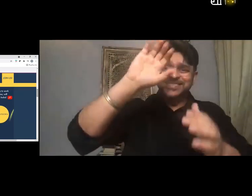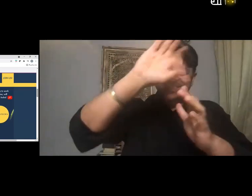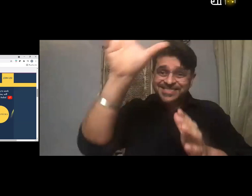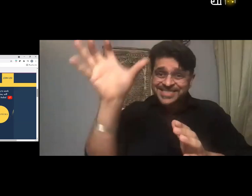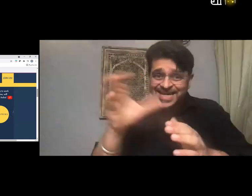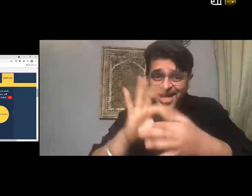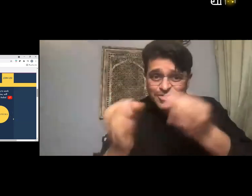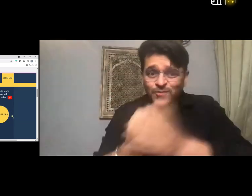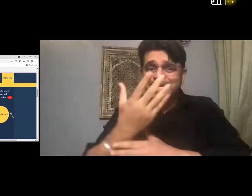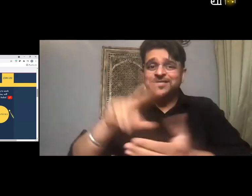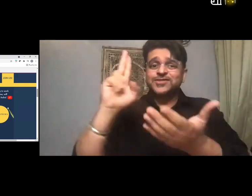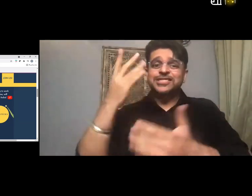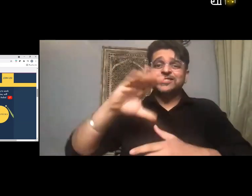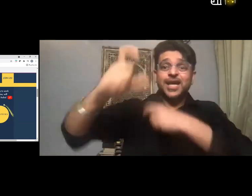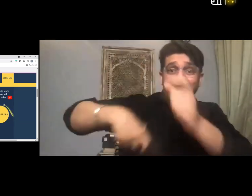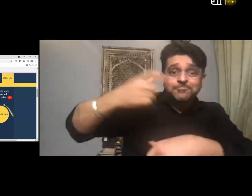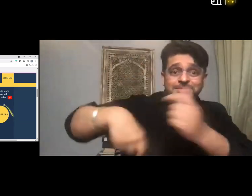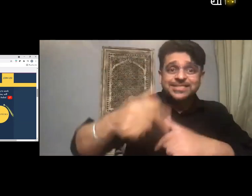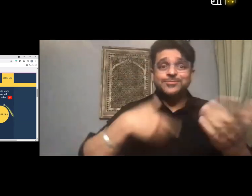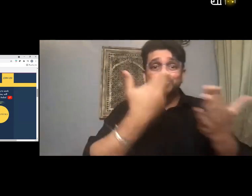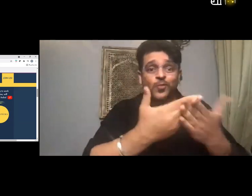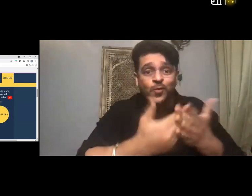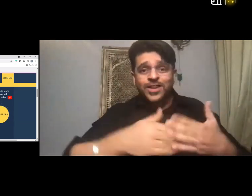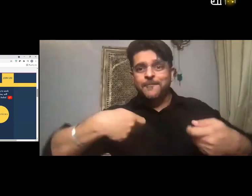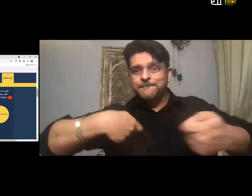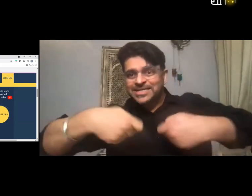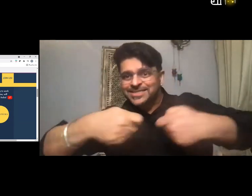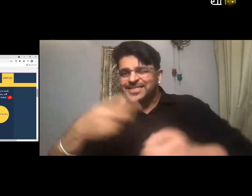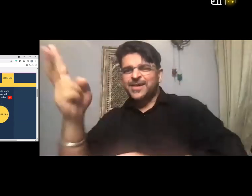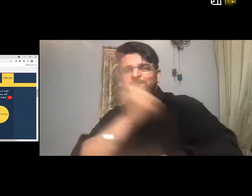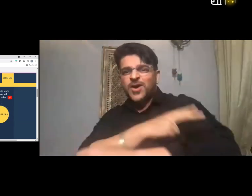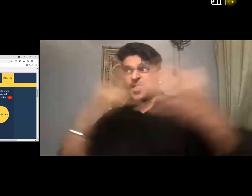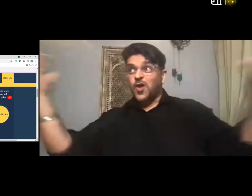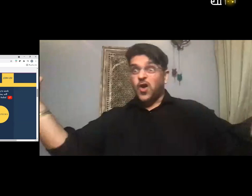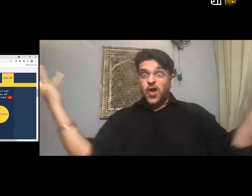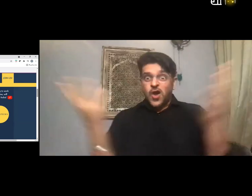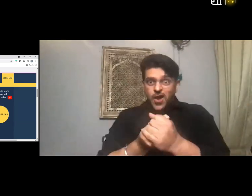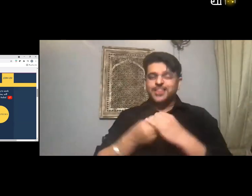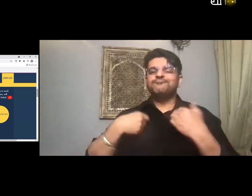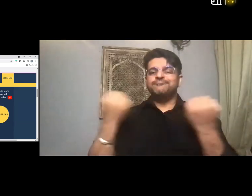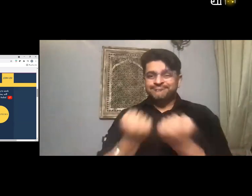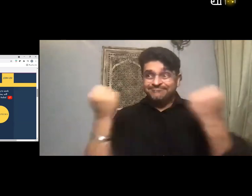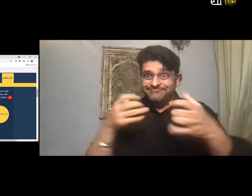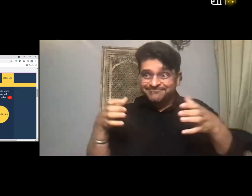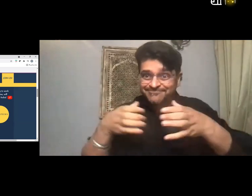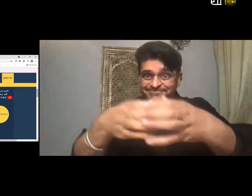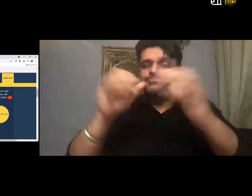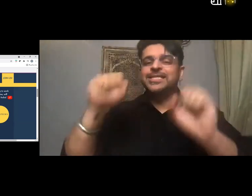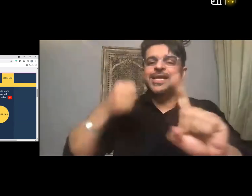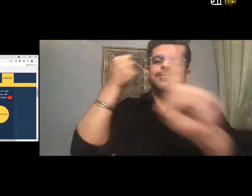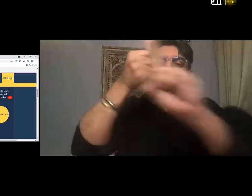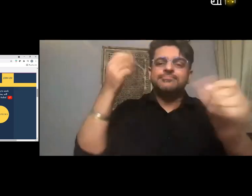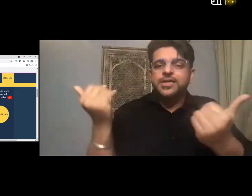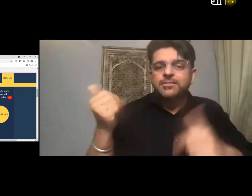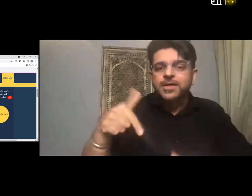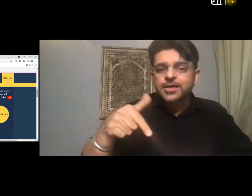the national organizations, the state organizations, companies, schools, businesses, volunteers, everyone coming together,